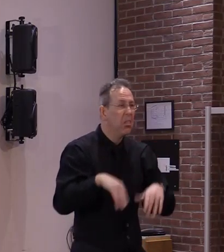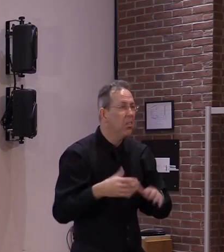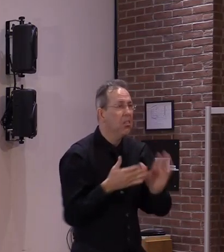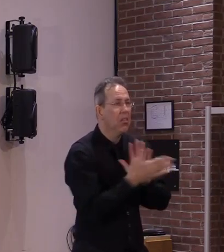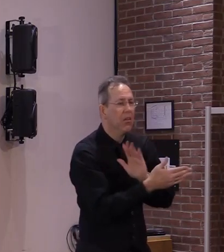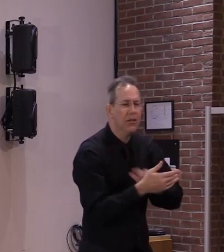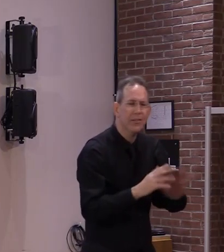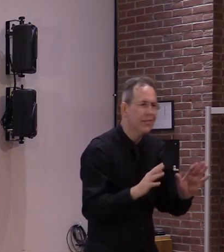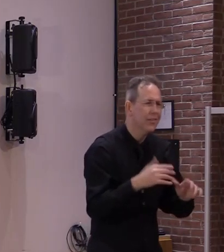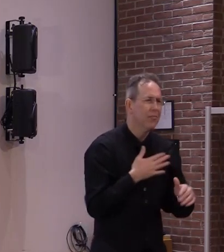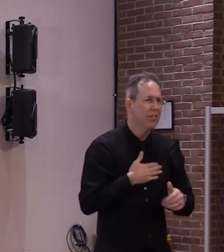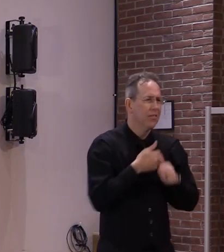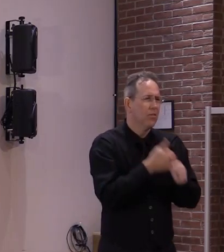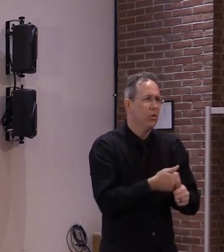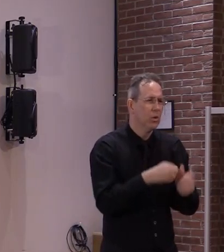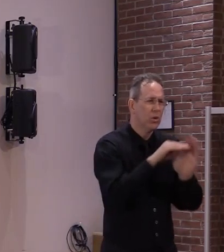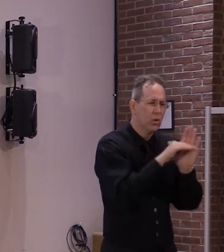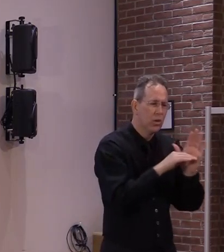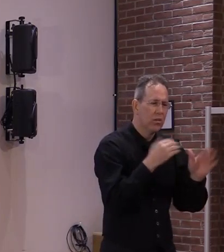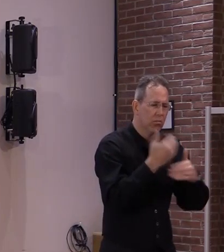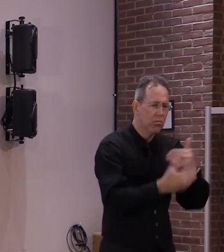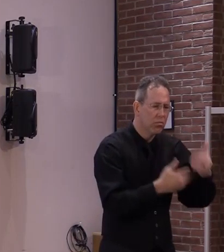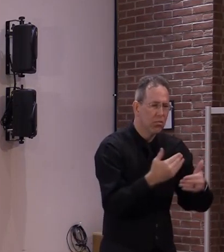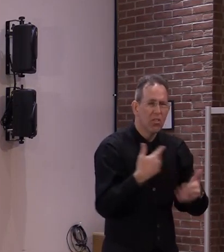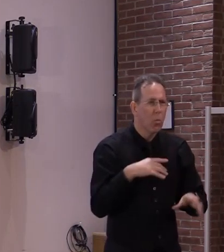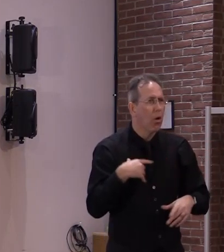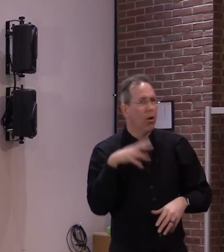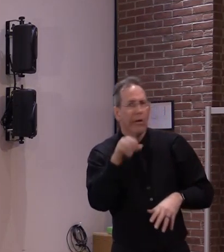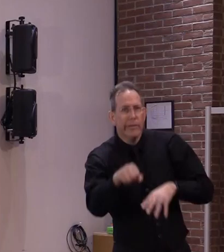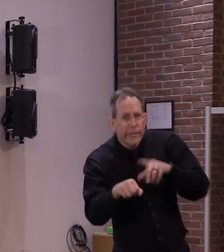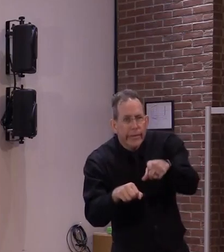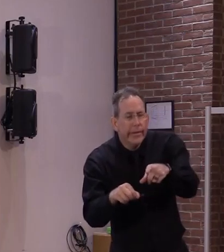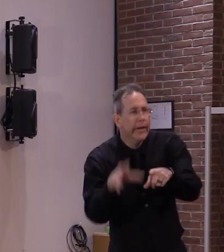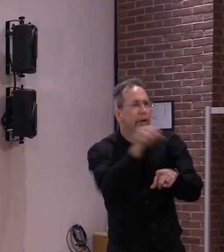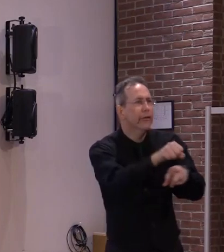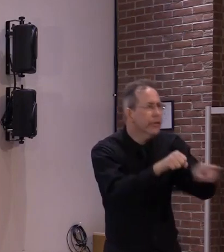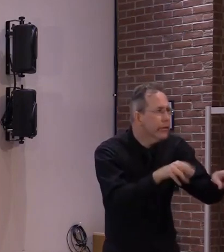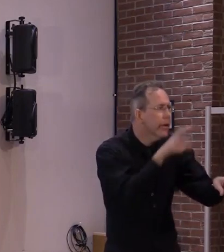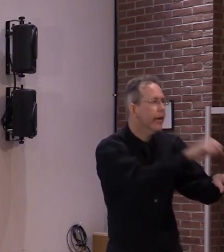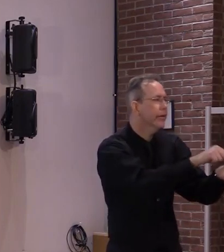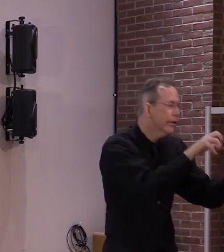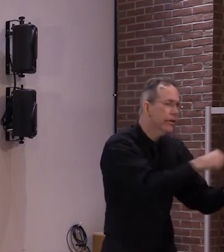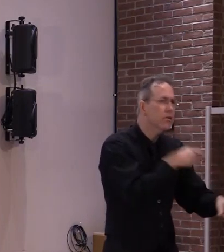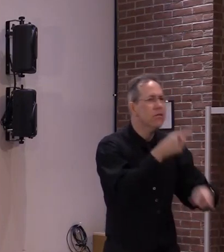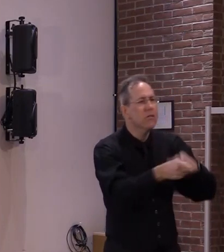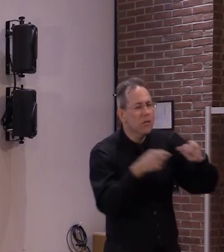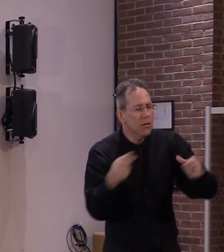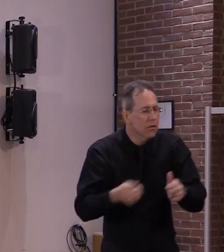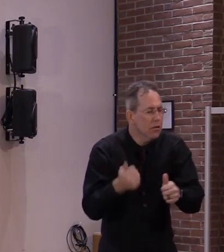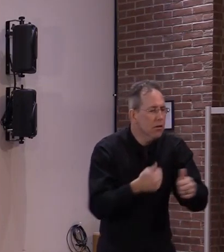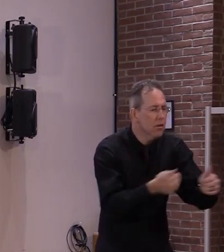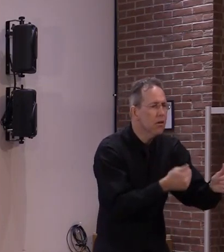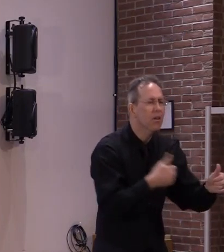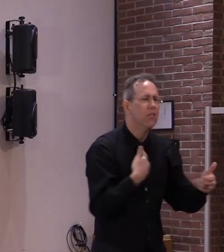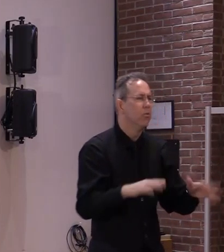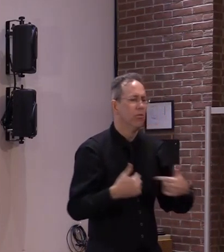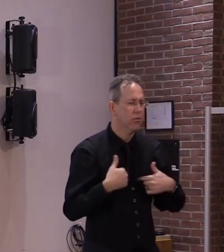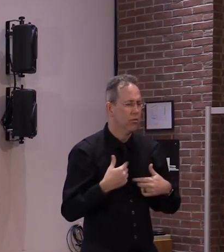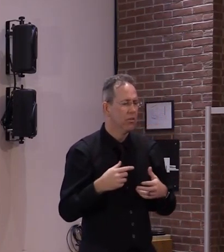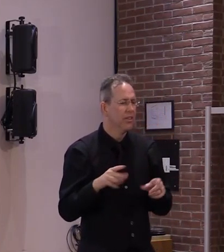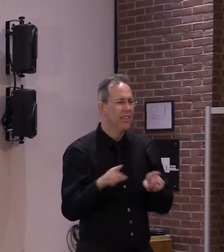don't, because you're taking a shot away from somebody that really needs it. As we said, 90% of our deaths have happened at 65